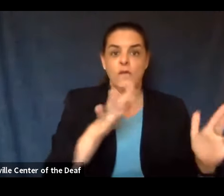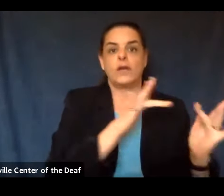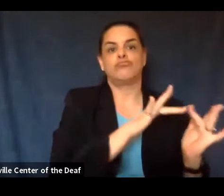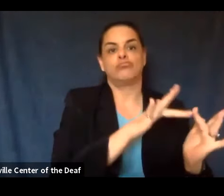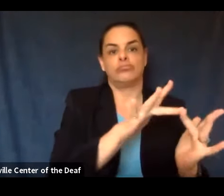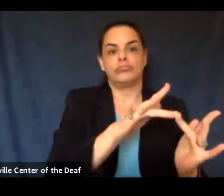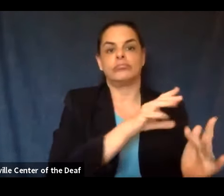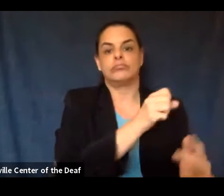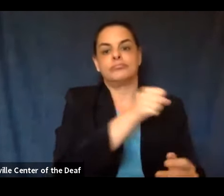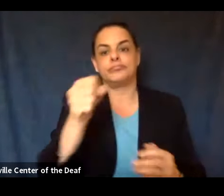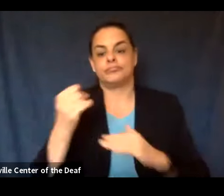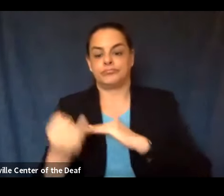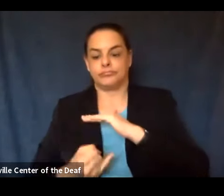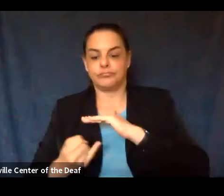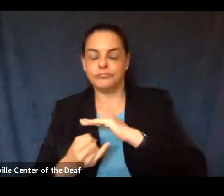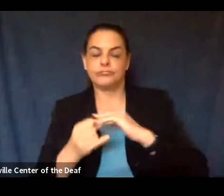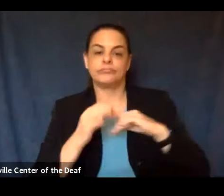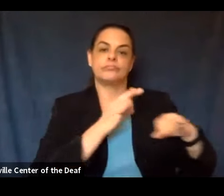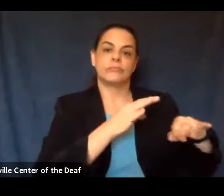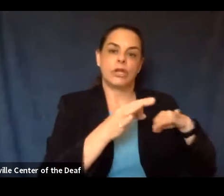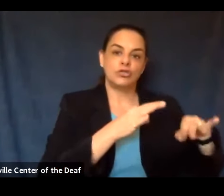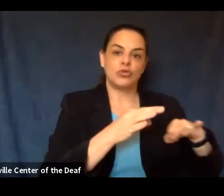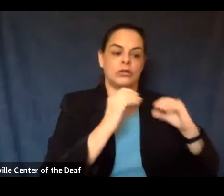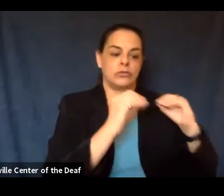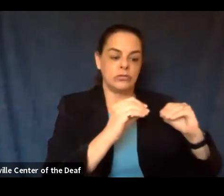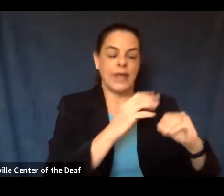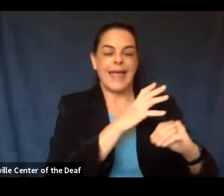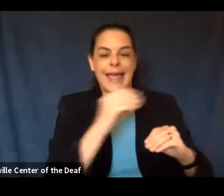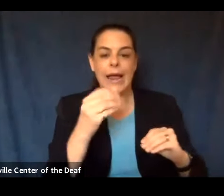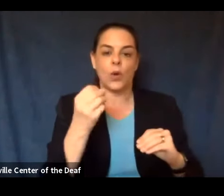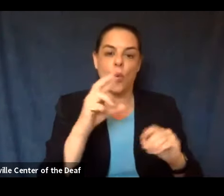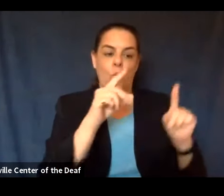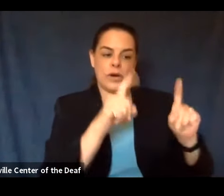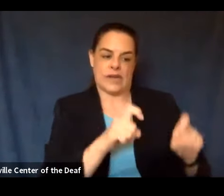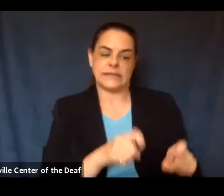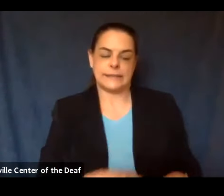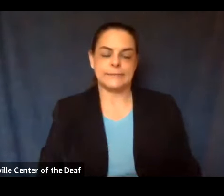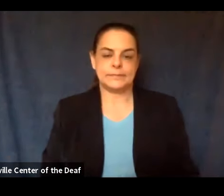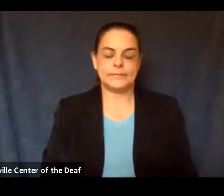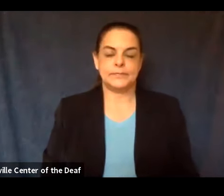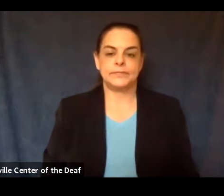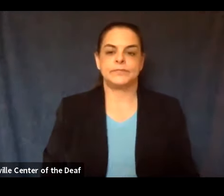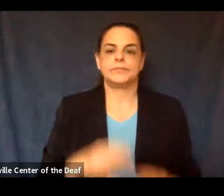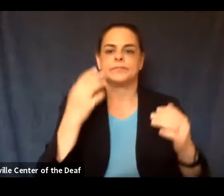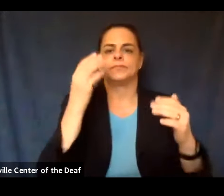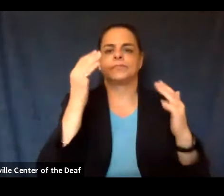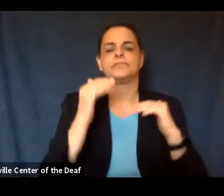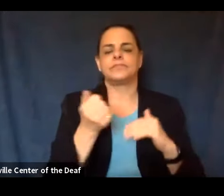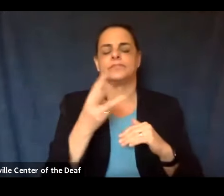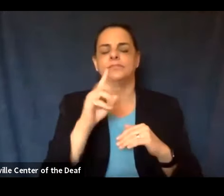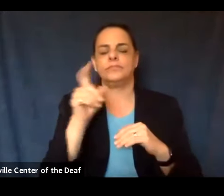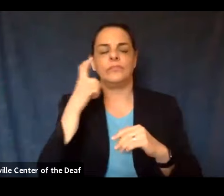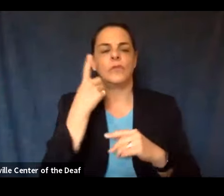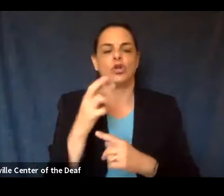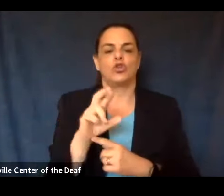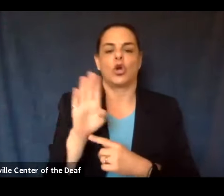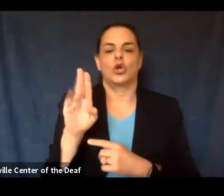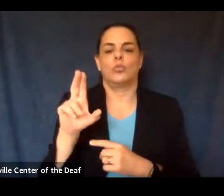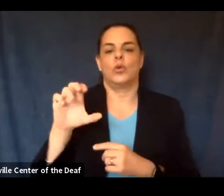in isolation and given instruction or tested as indicated. These next couple questions are also for Dr.